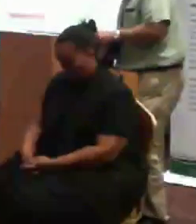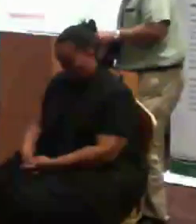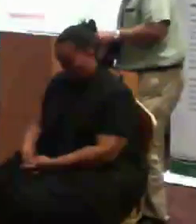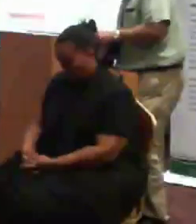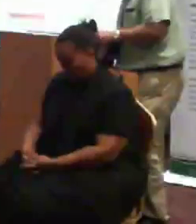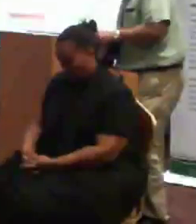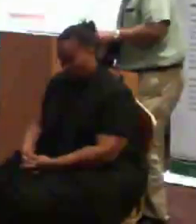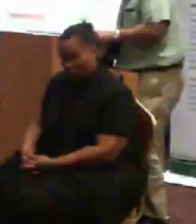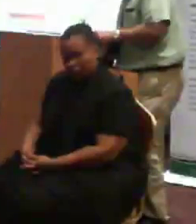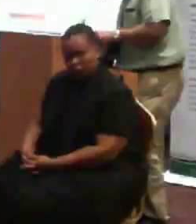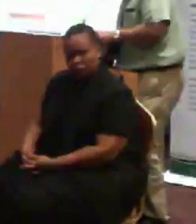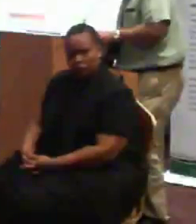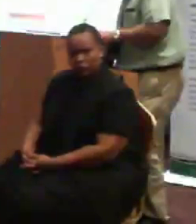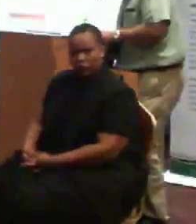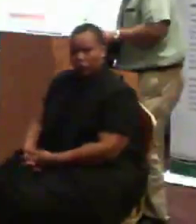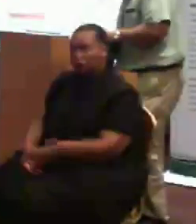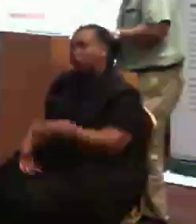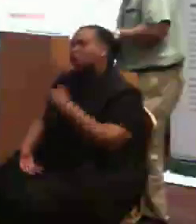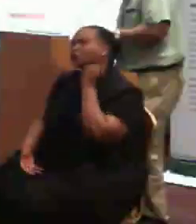if you go to slide,